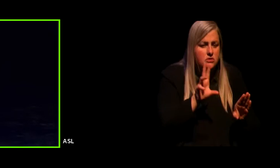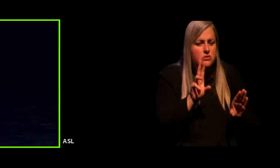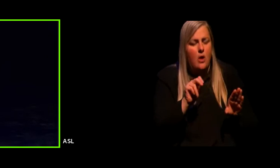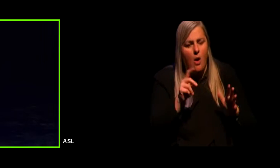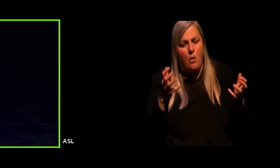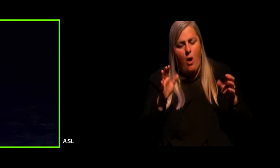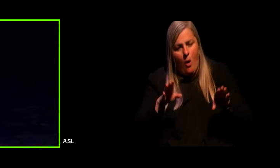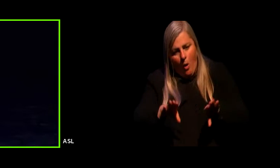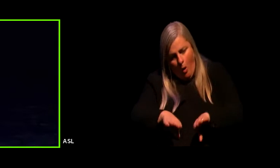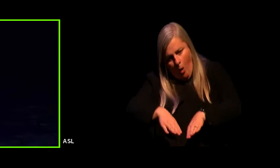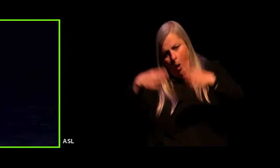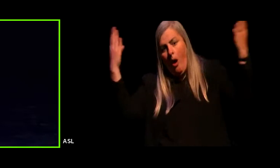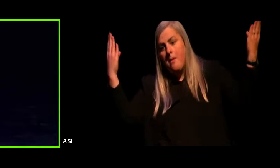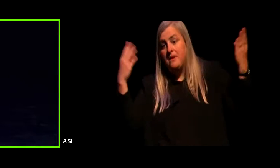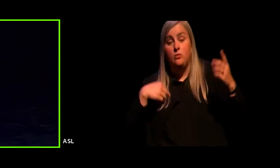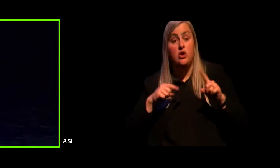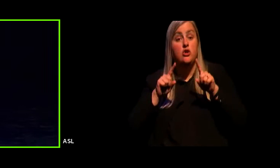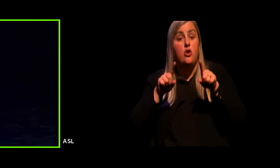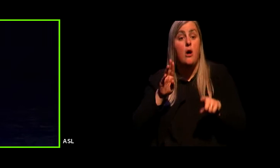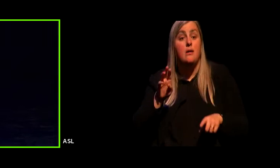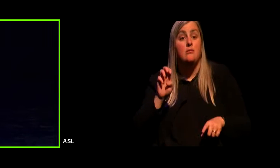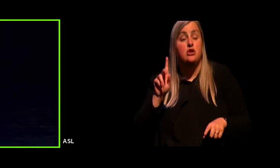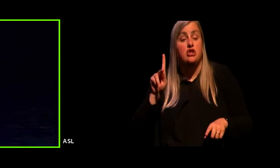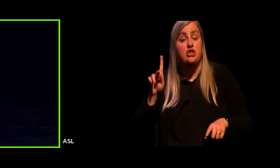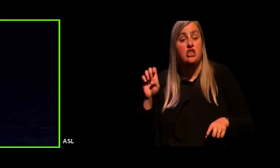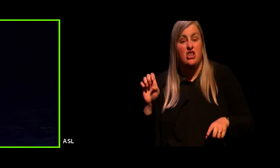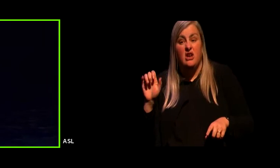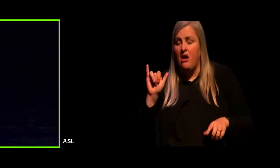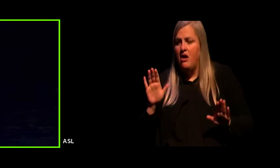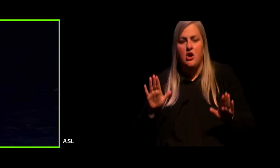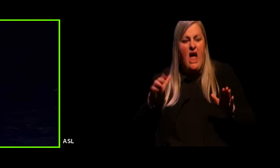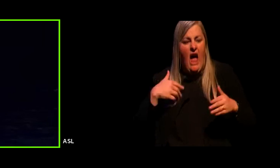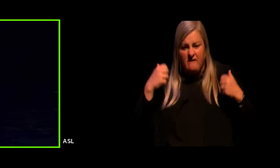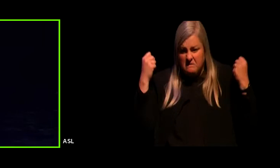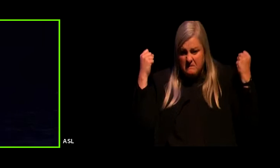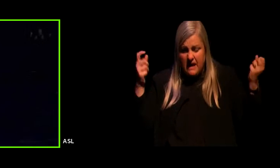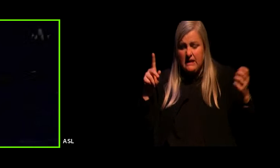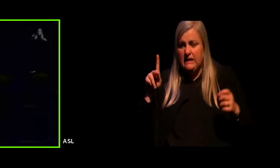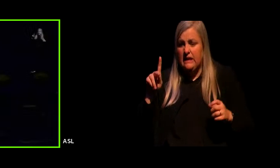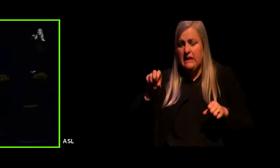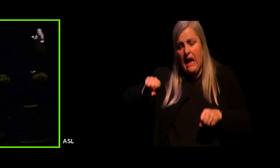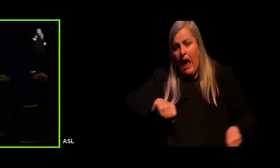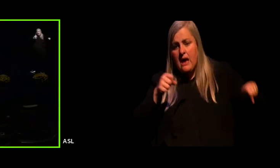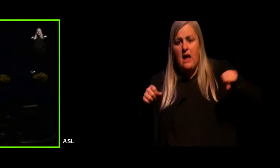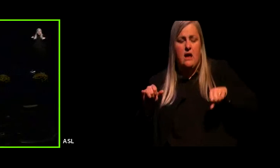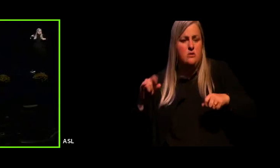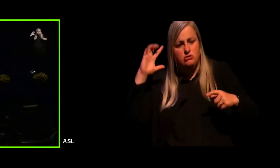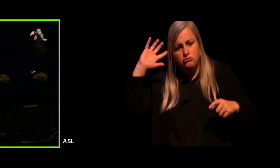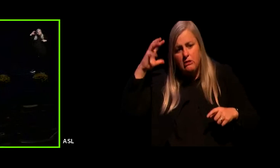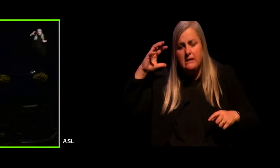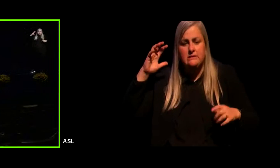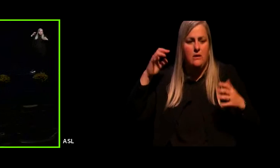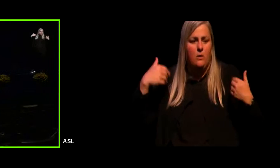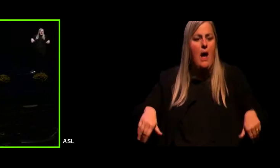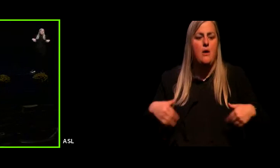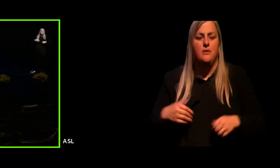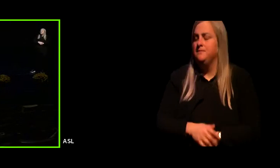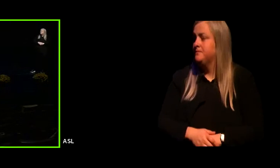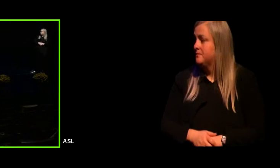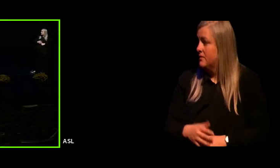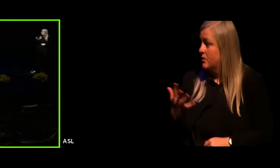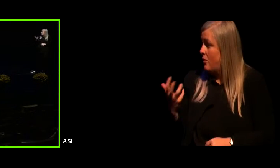I mean. You're like, what about these kayaks? This is crazy. Okay, sorry. Okay, do we want to do one